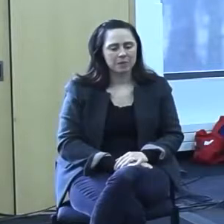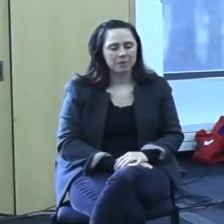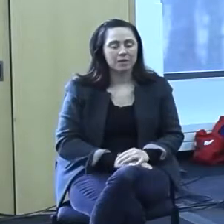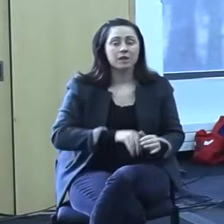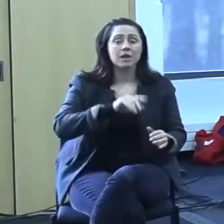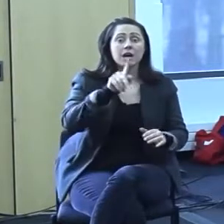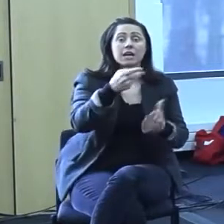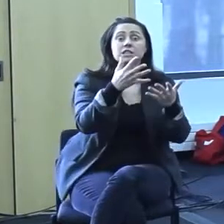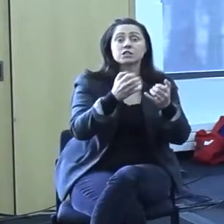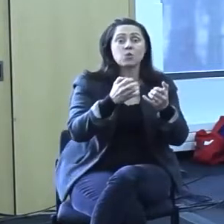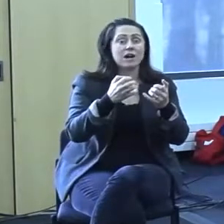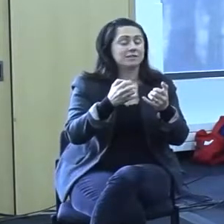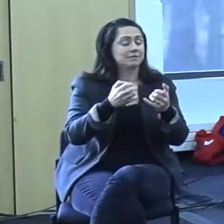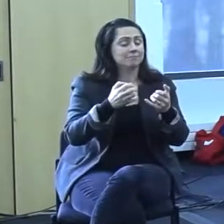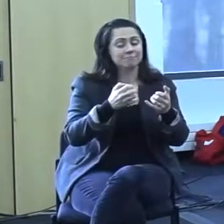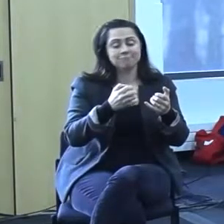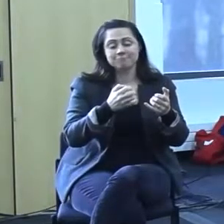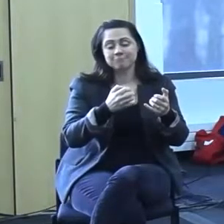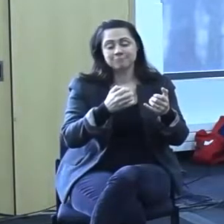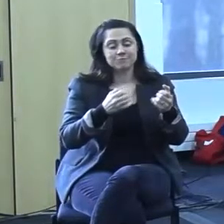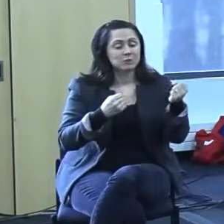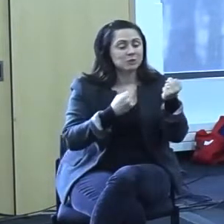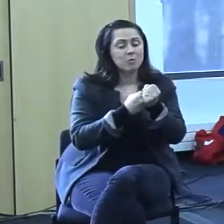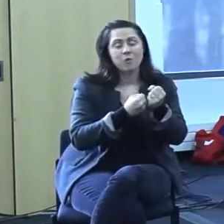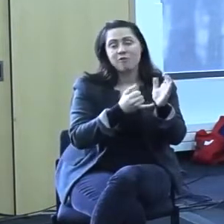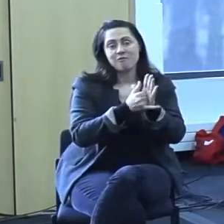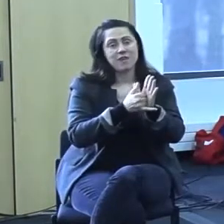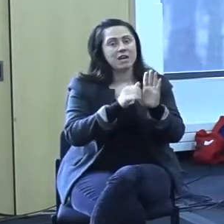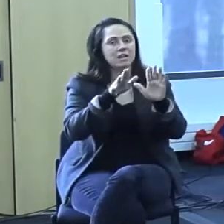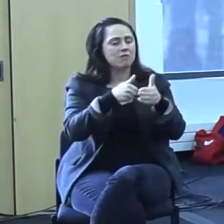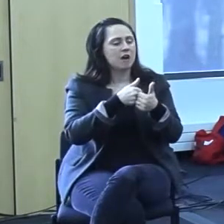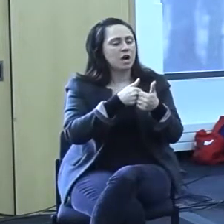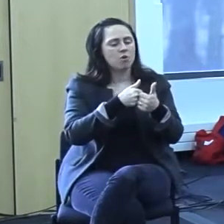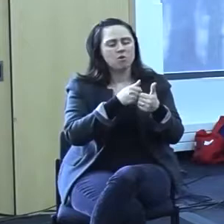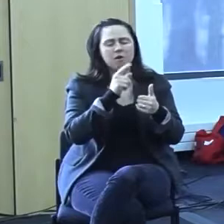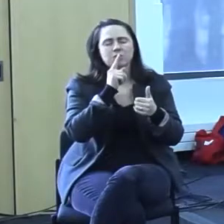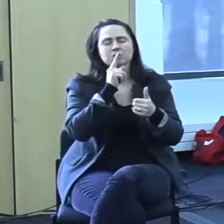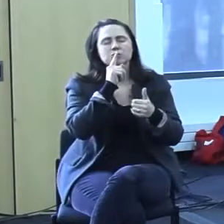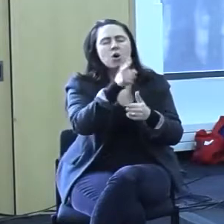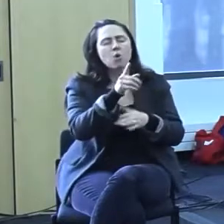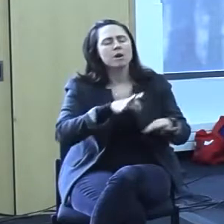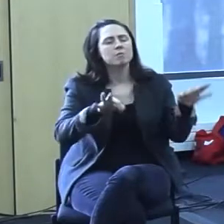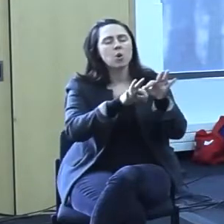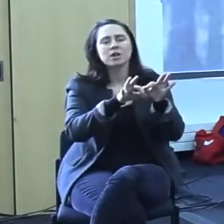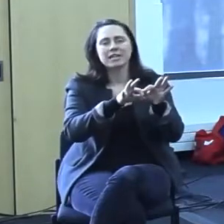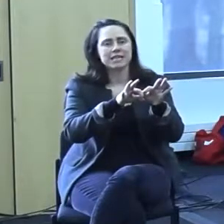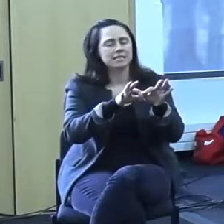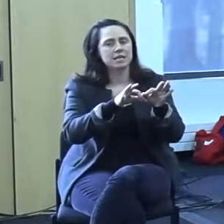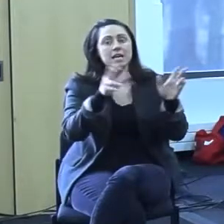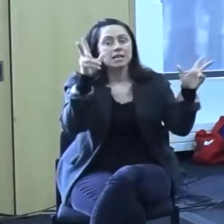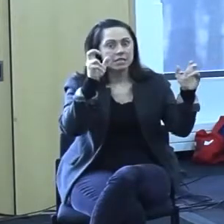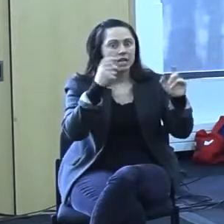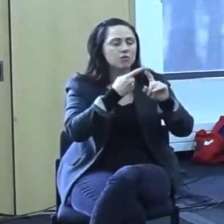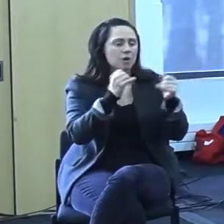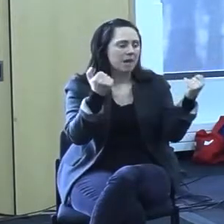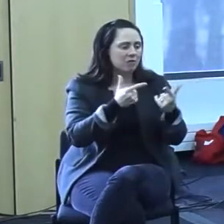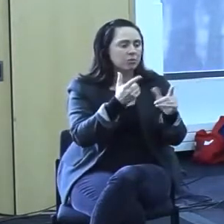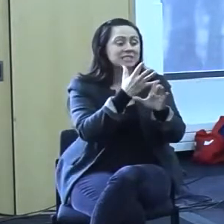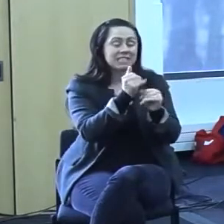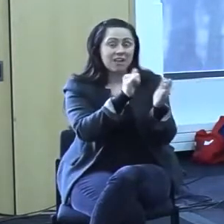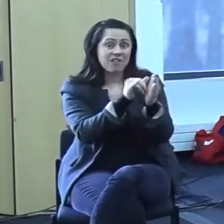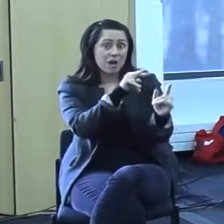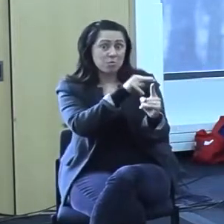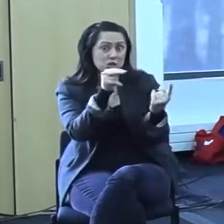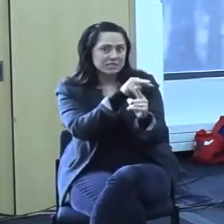I just want to echo the sentiments of how unbelievably important it is to hear from all of you. To get this